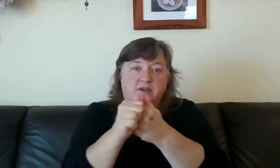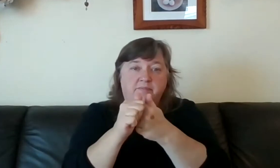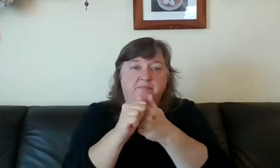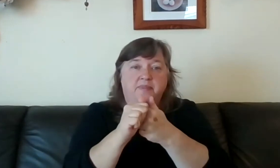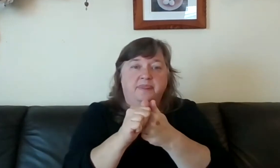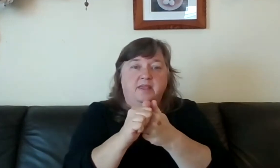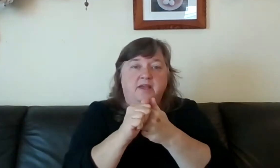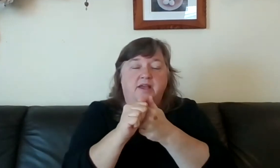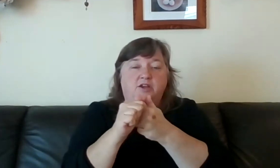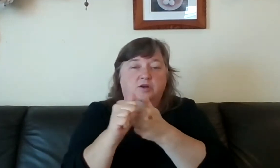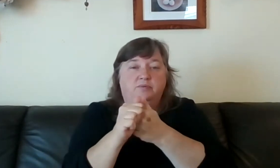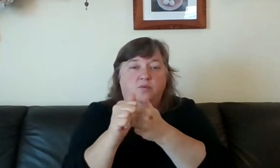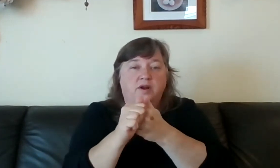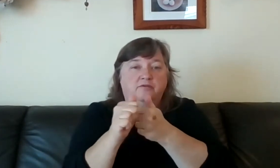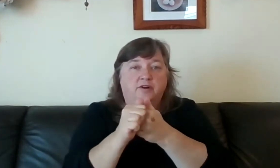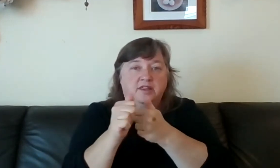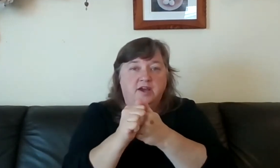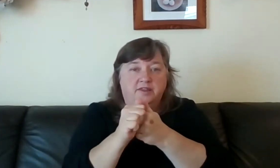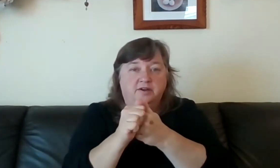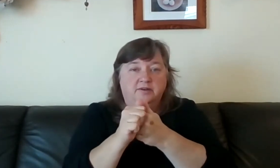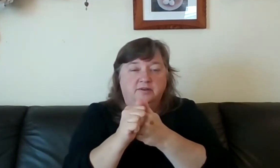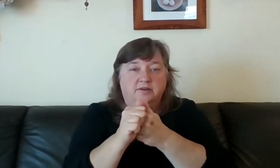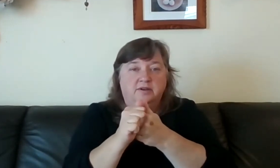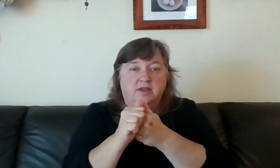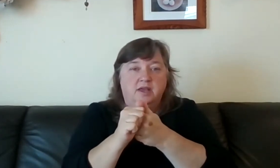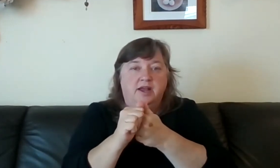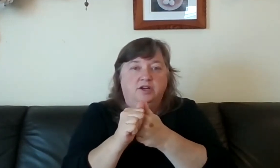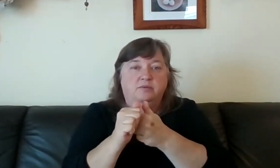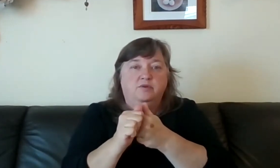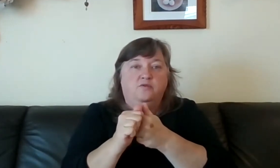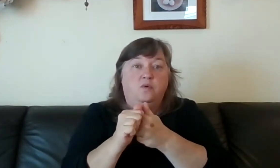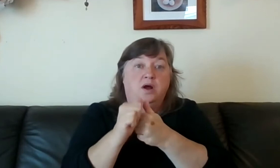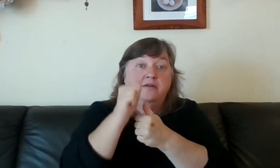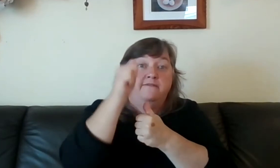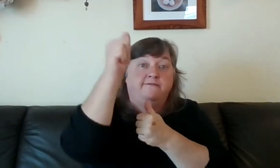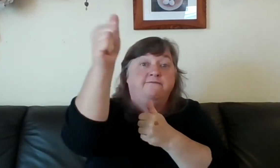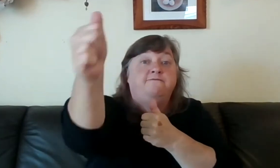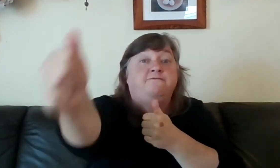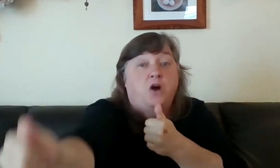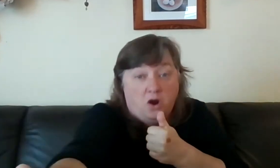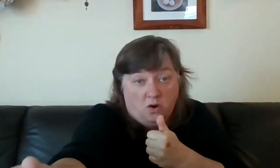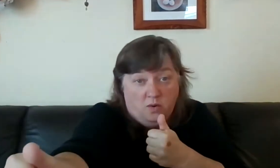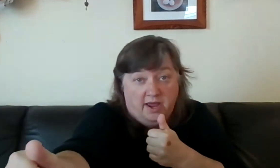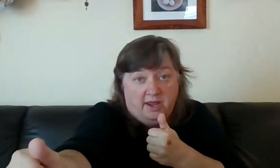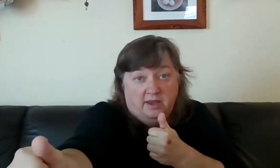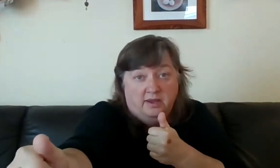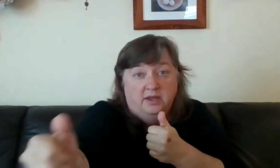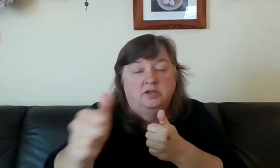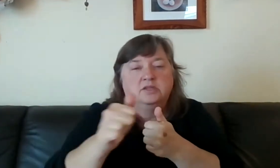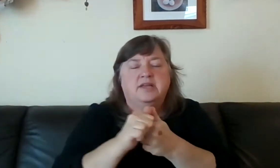thumb, and you're going to put one in front of the other, and you're going to move one far away. You